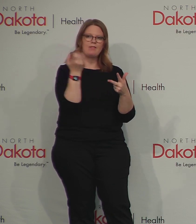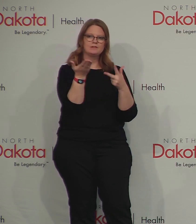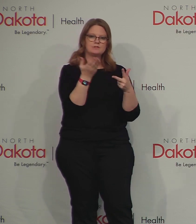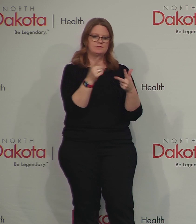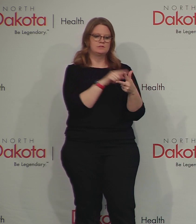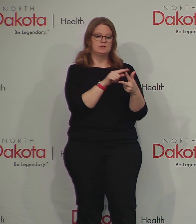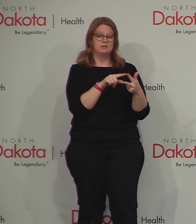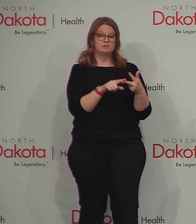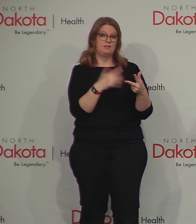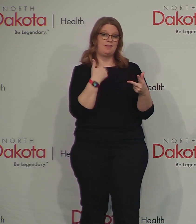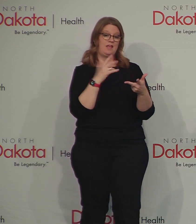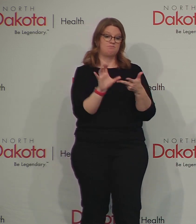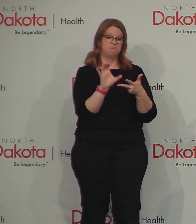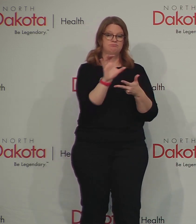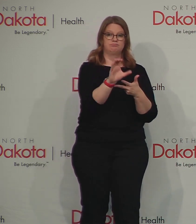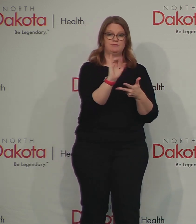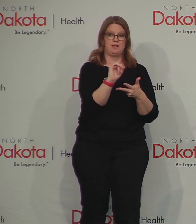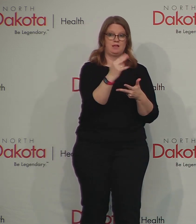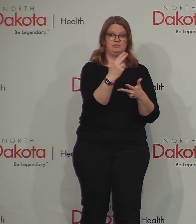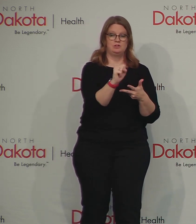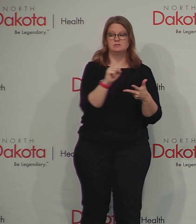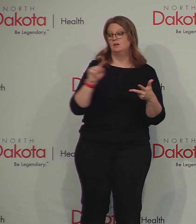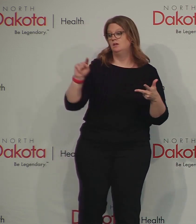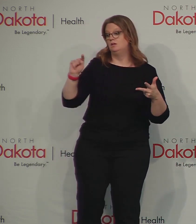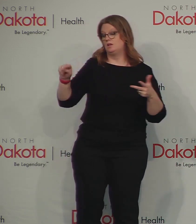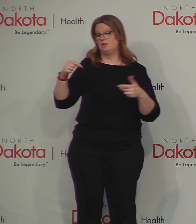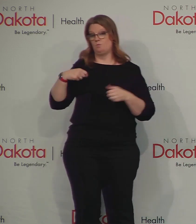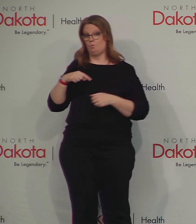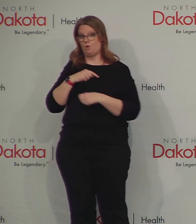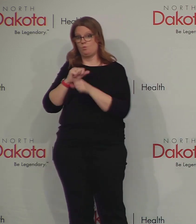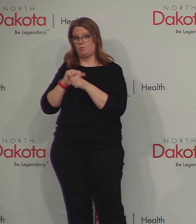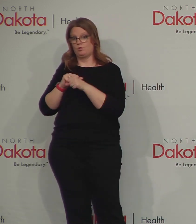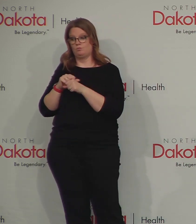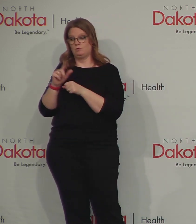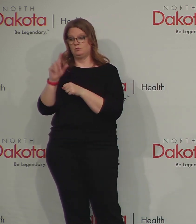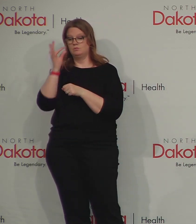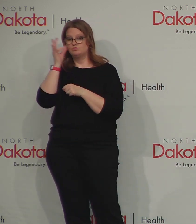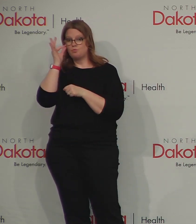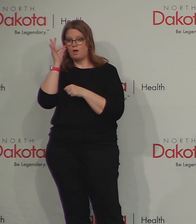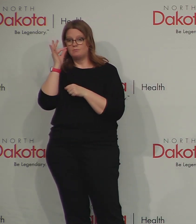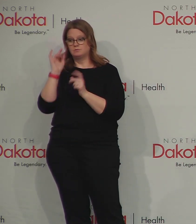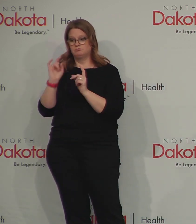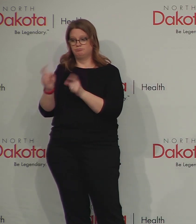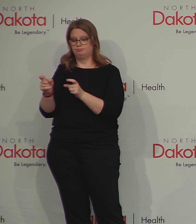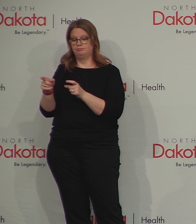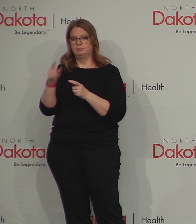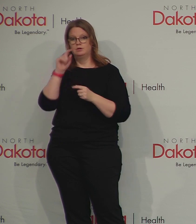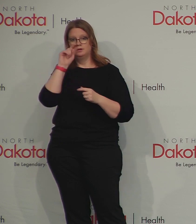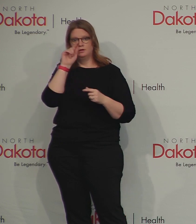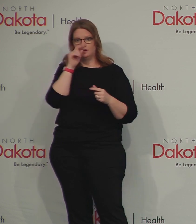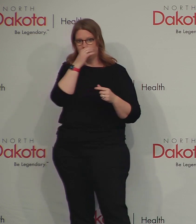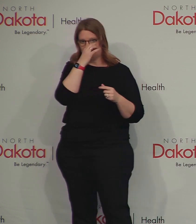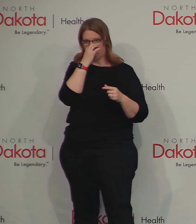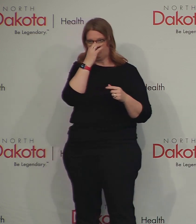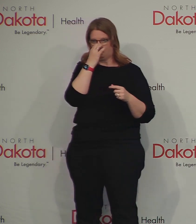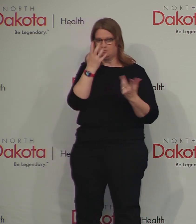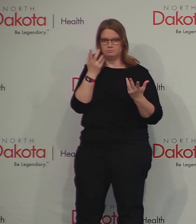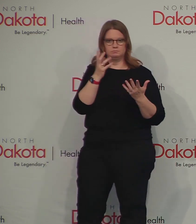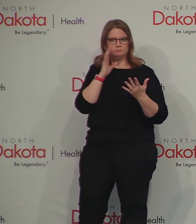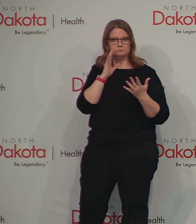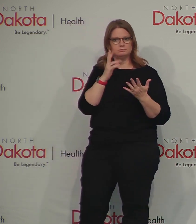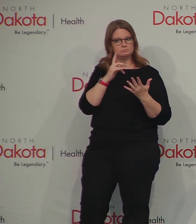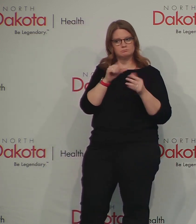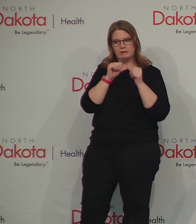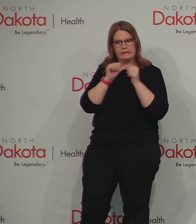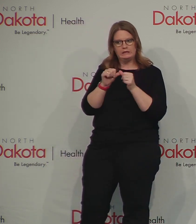through IHS, and then we're working with the tribes on the allocations here. And we're going to continue to reach